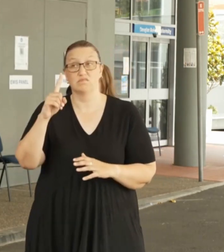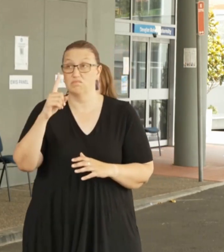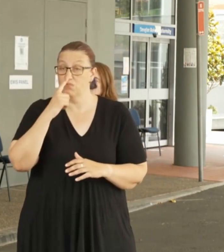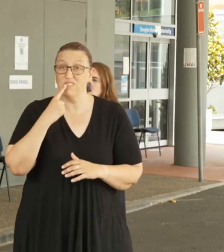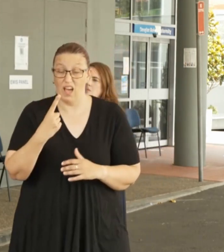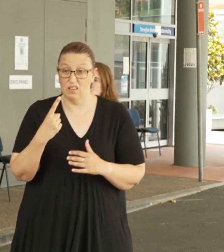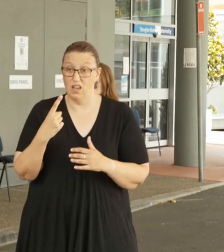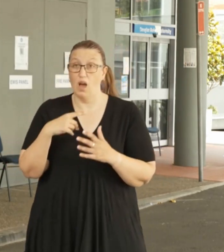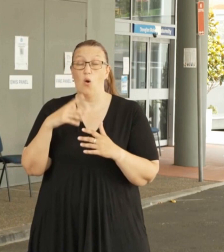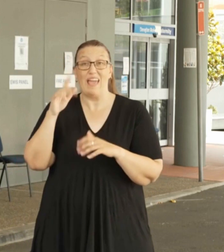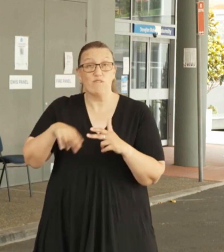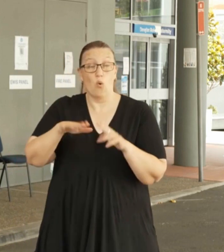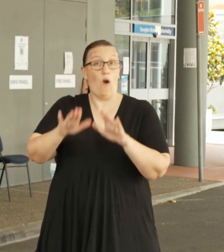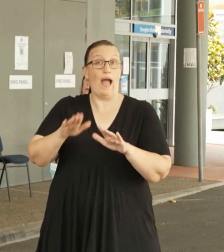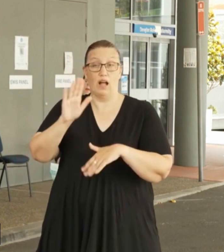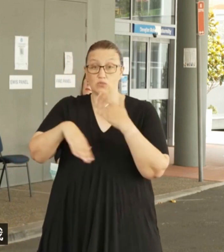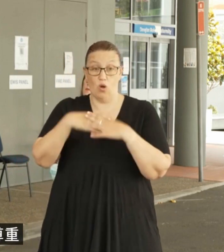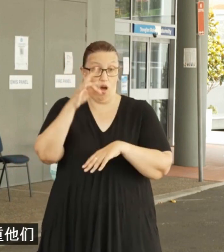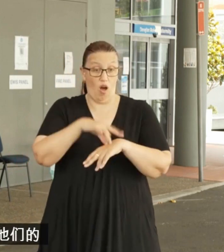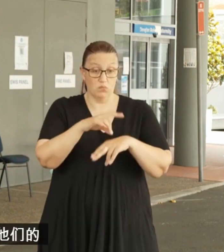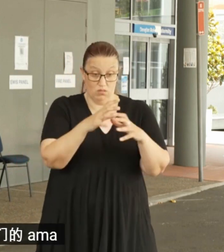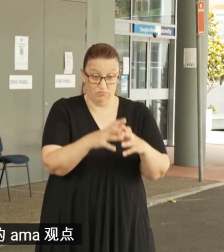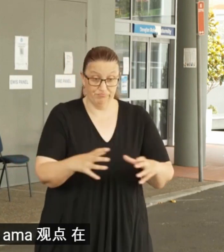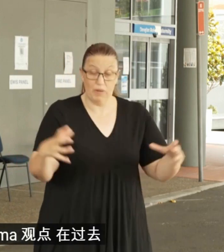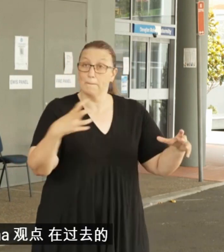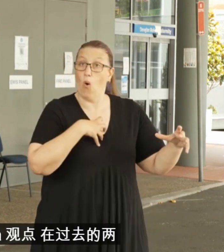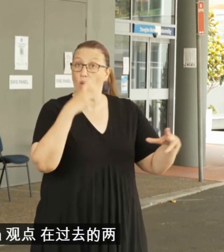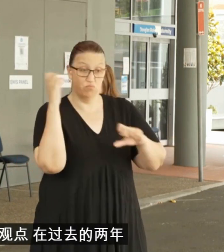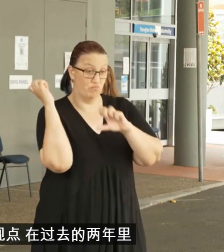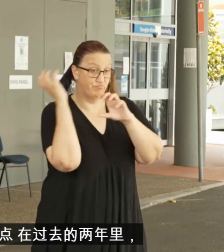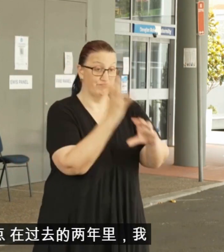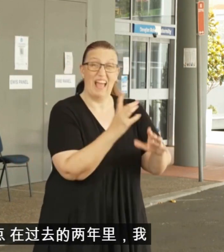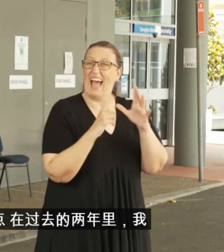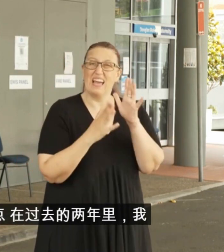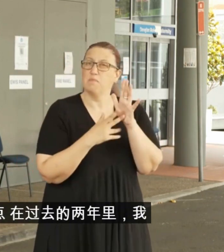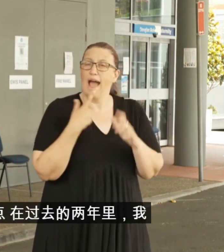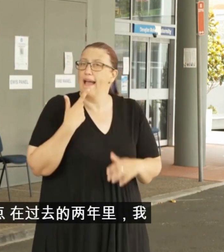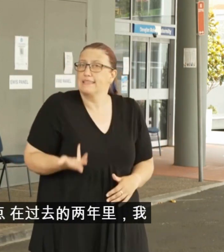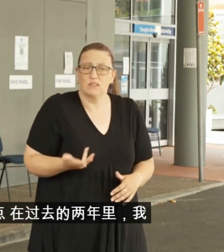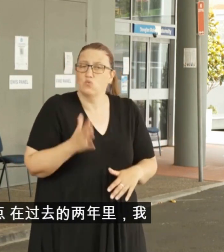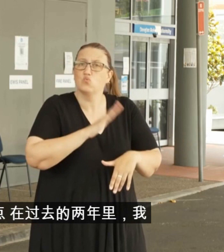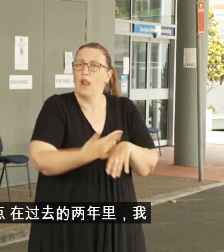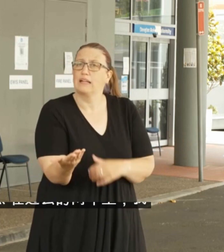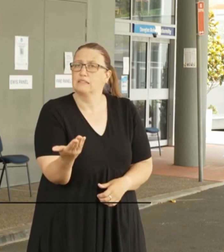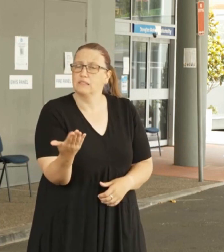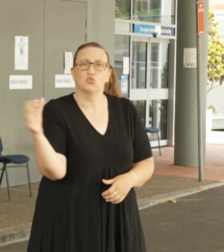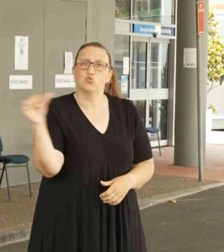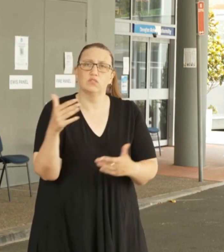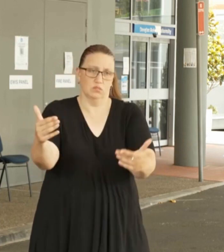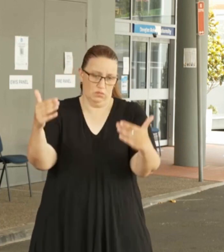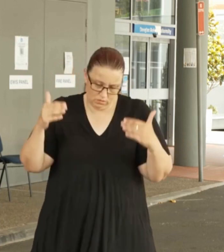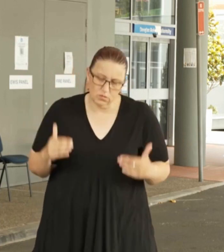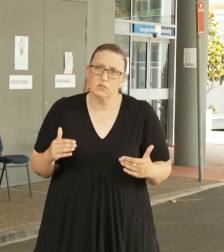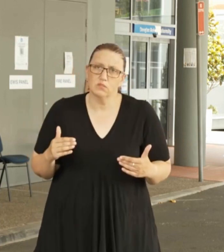Look, again, the AMA, I respect their views. I've heard their views, particularly the federal